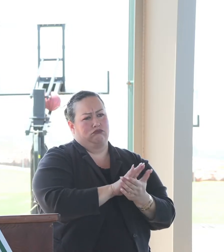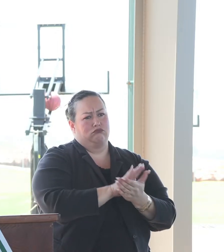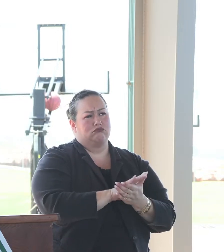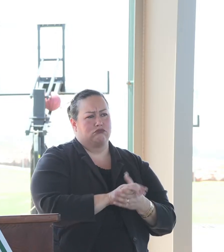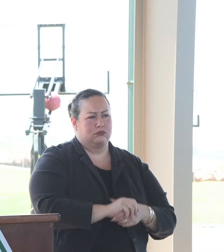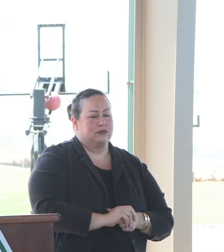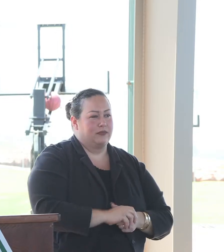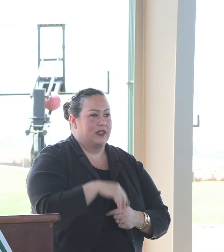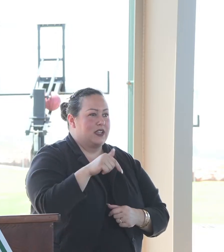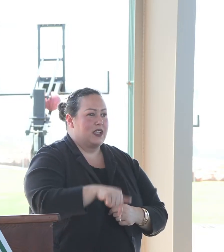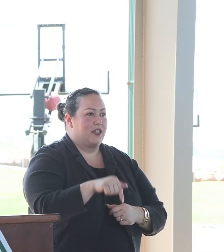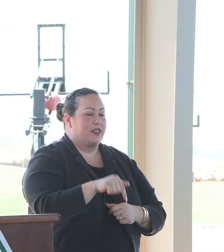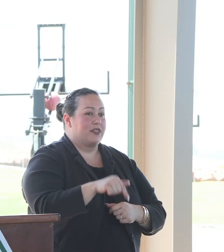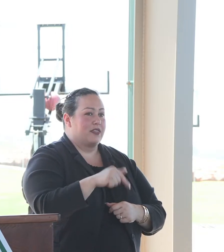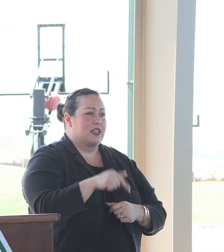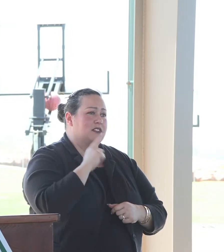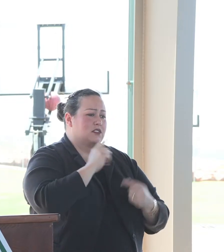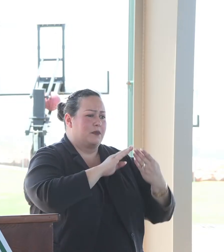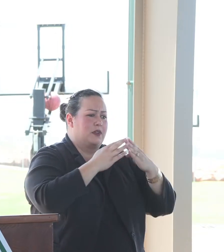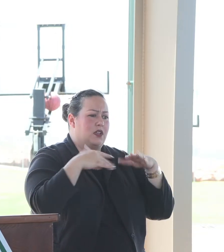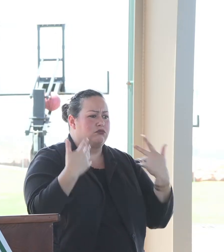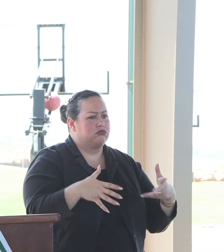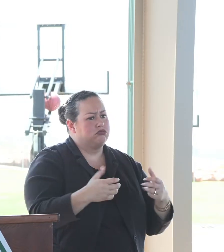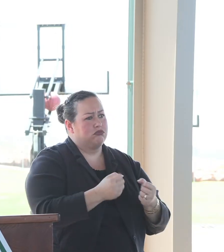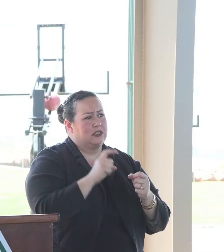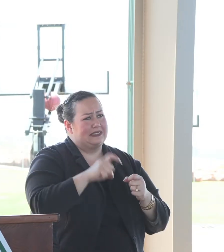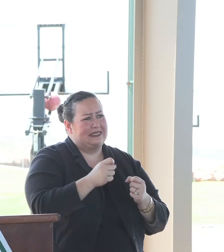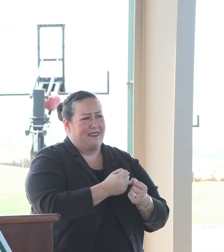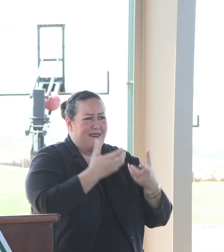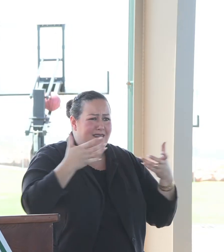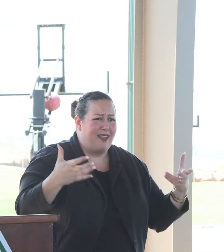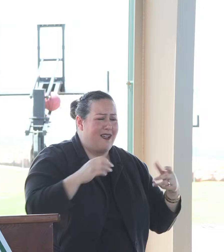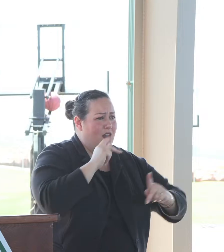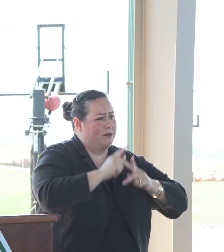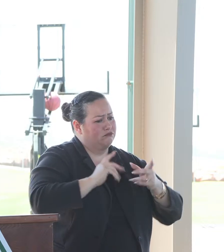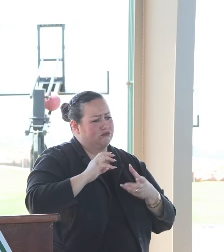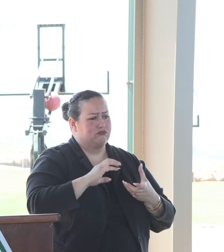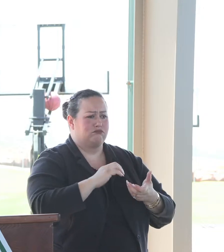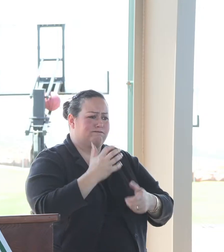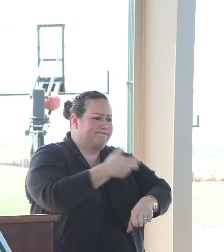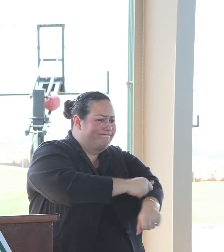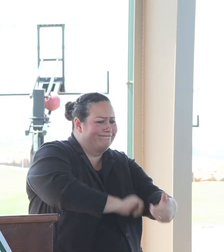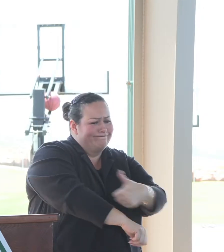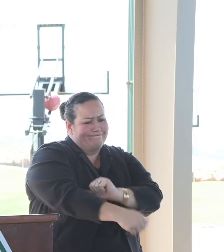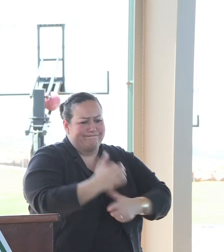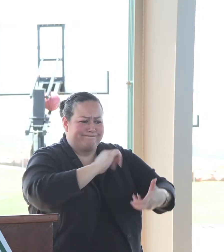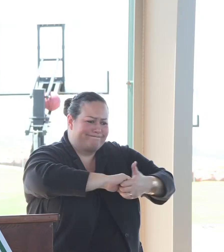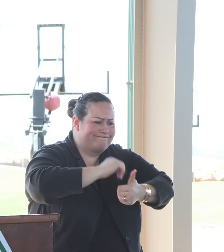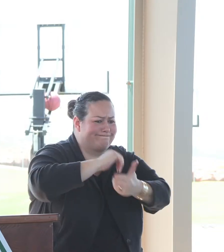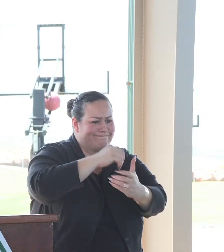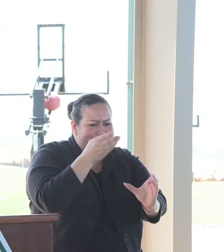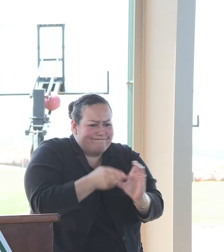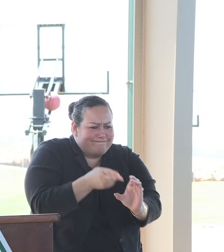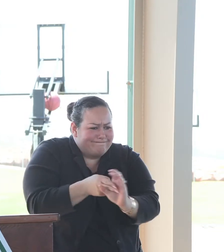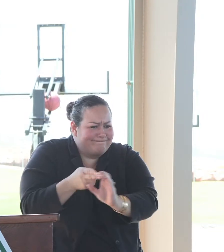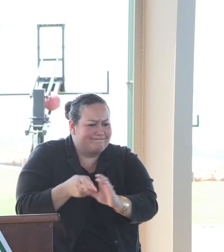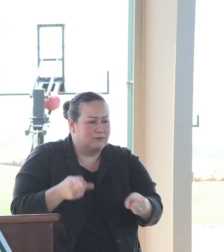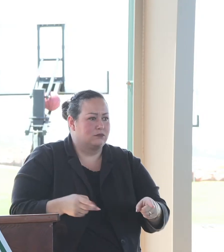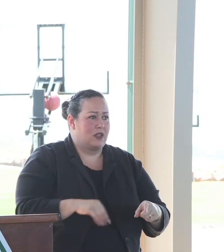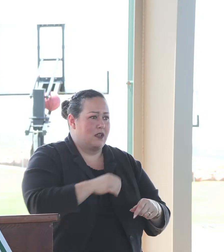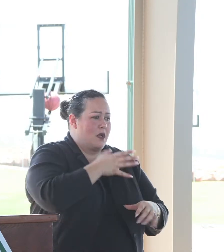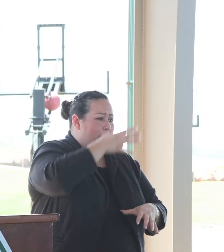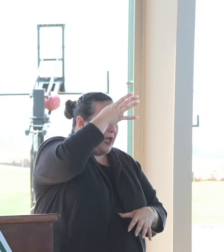heal, it will require many hands and minds at work. For those parents who have been juggling kids and work, all